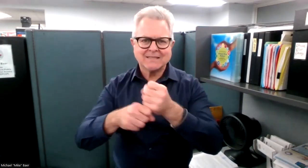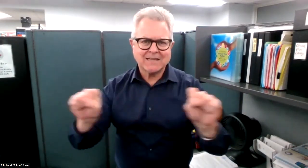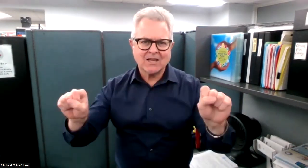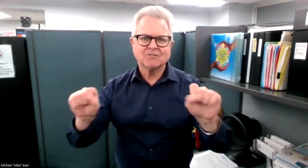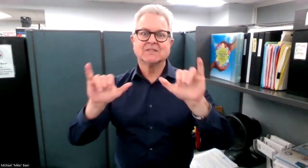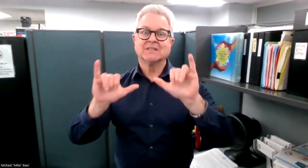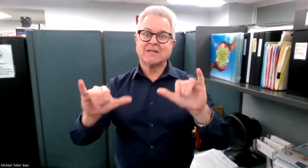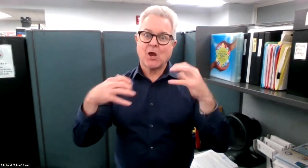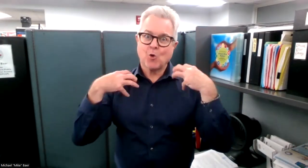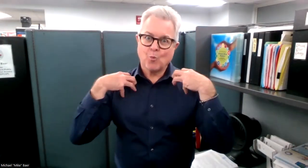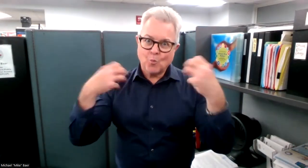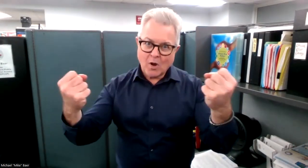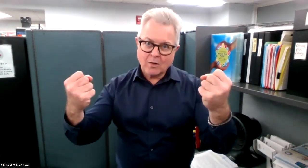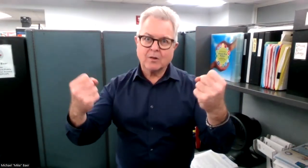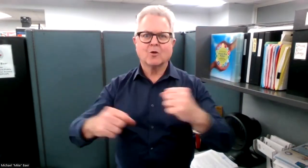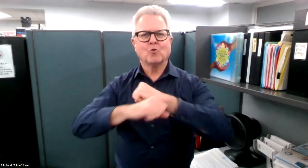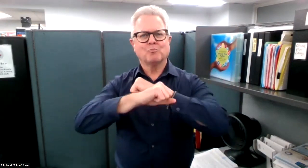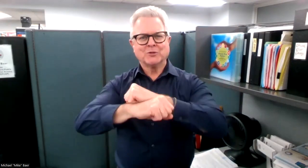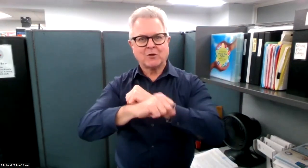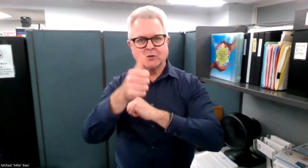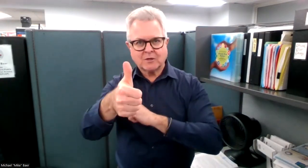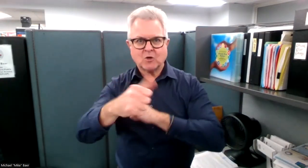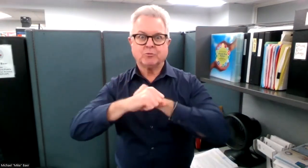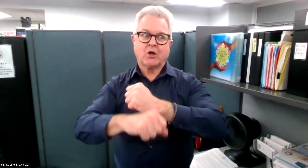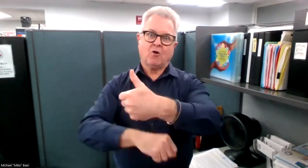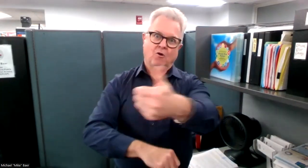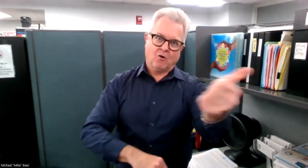In the meantime, remain safe, stay well, and